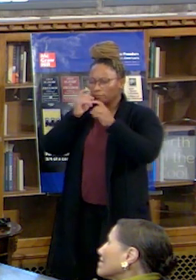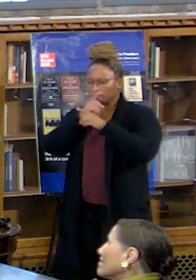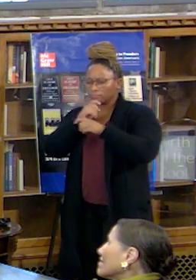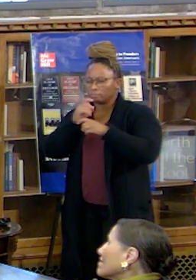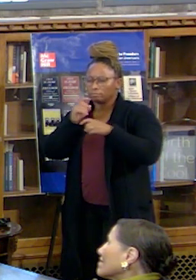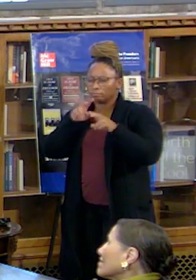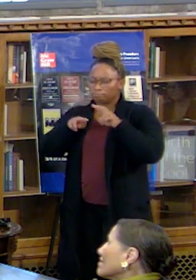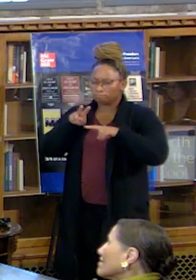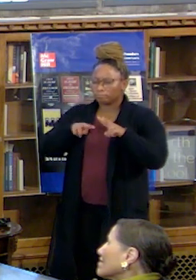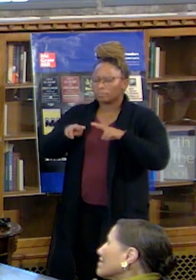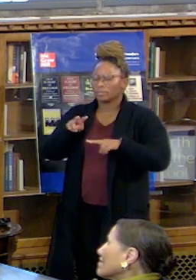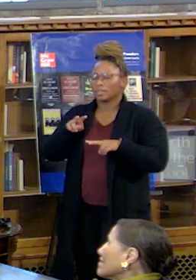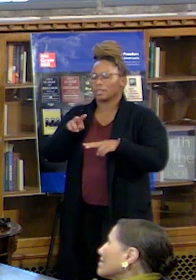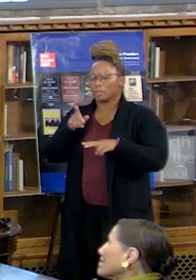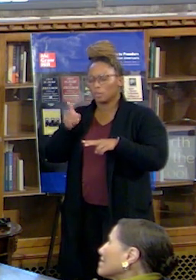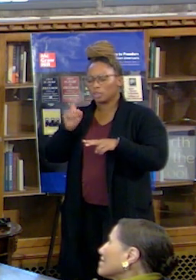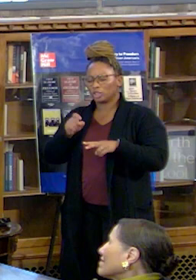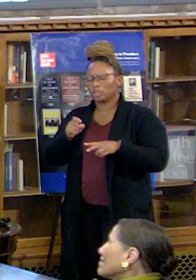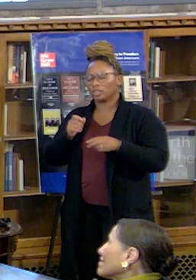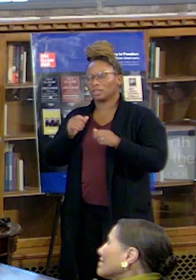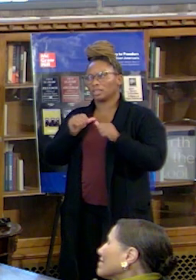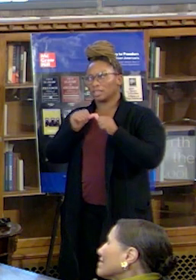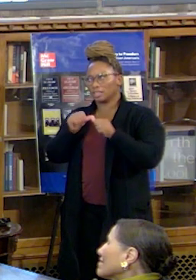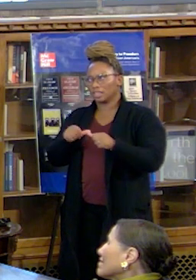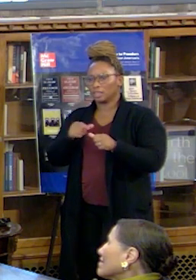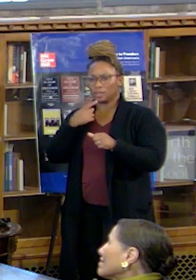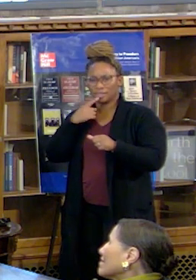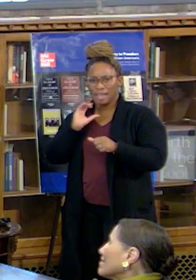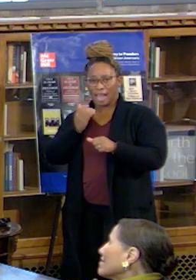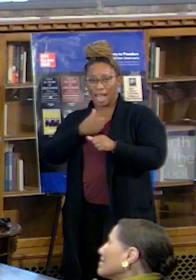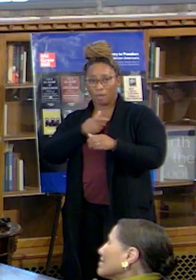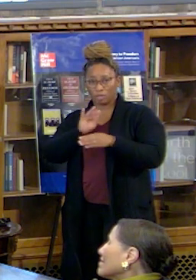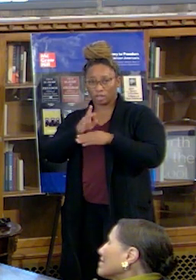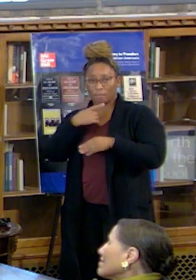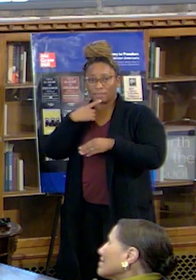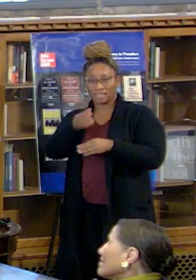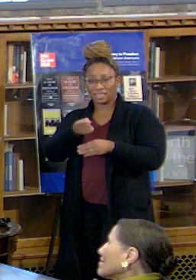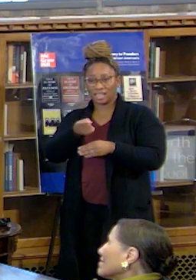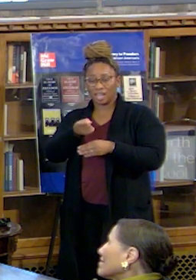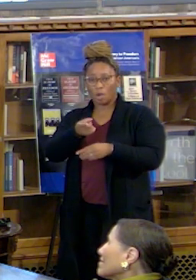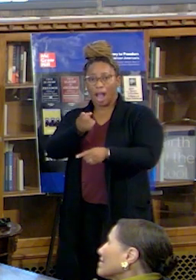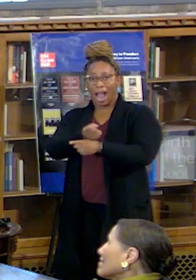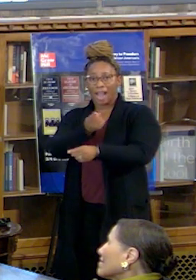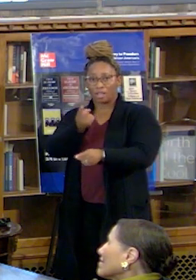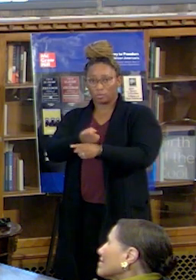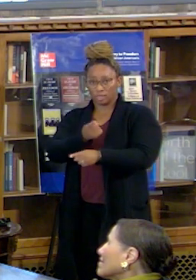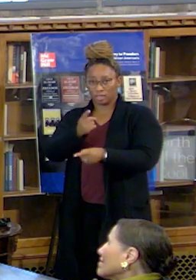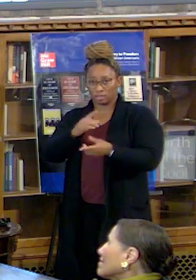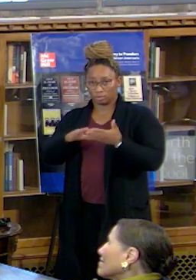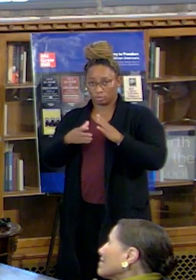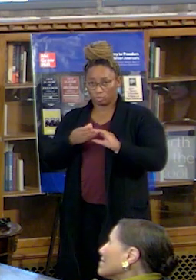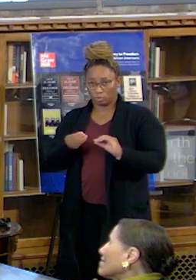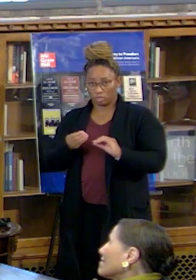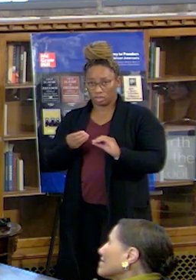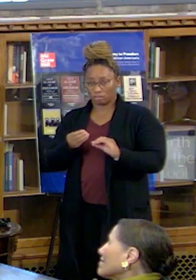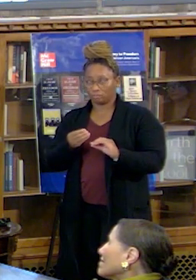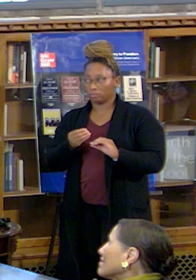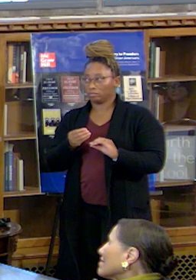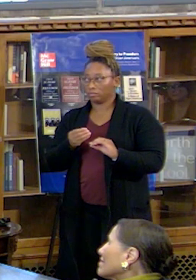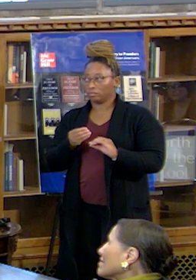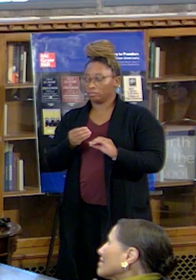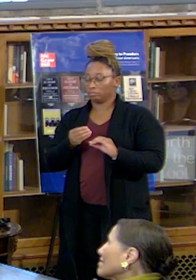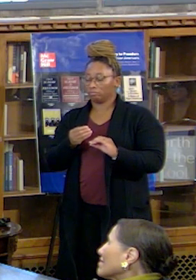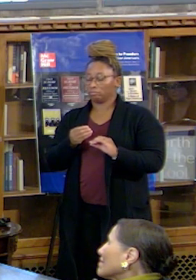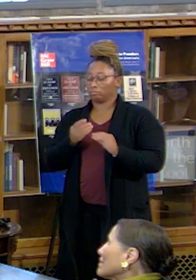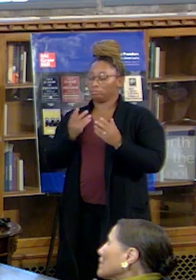requires we must continue to assert that our job is to tell accurate stories gracing perhaps